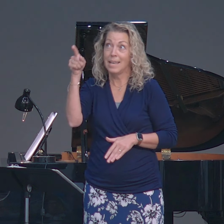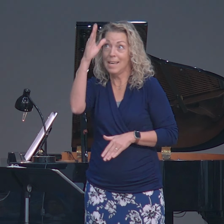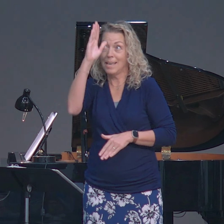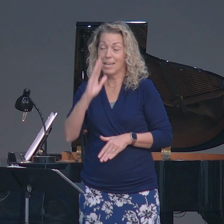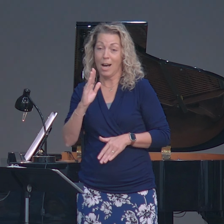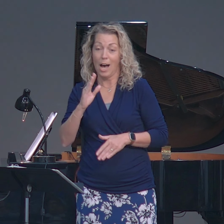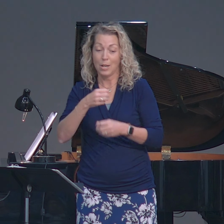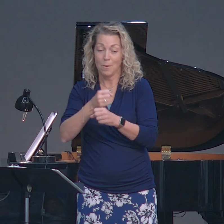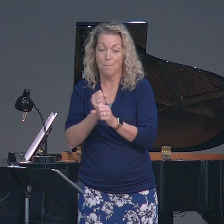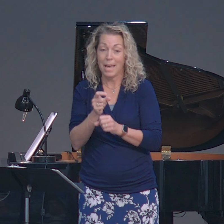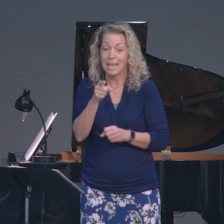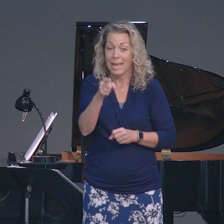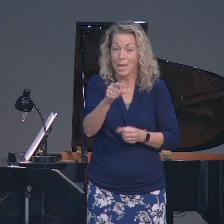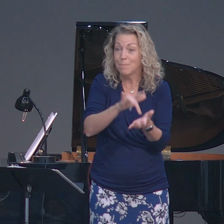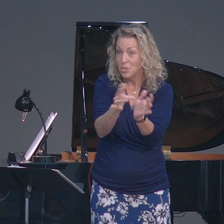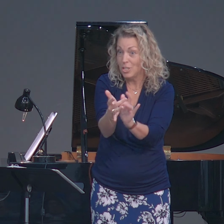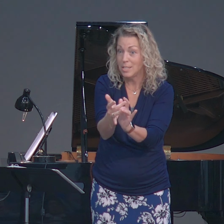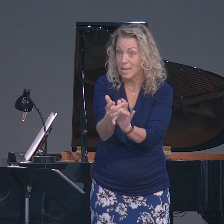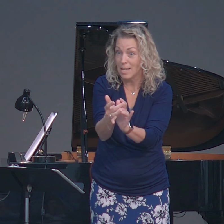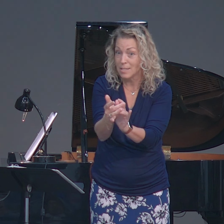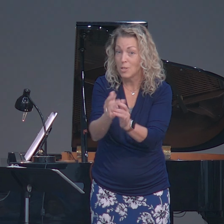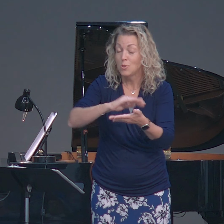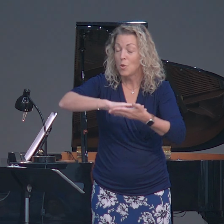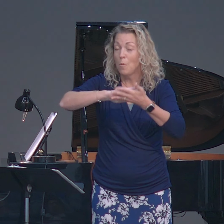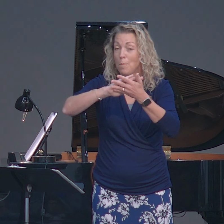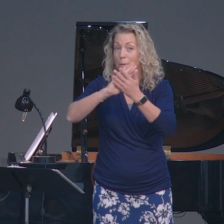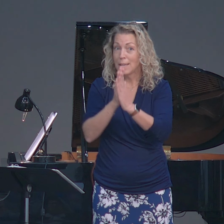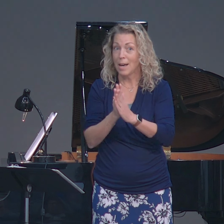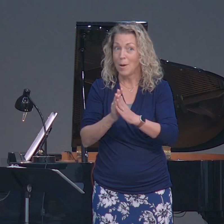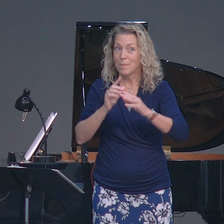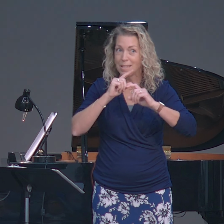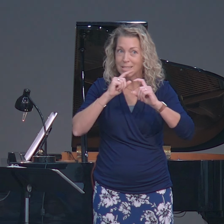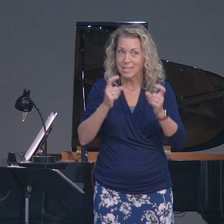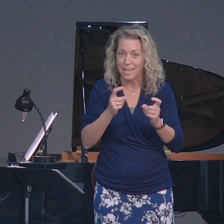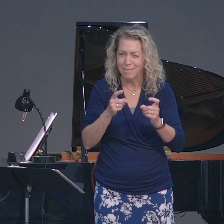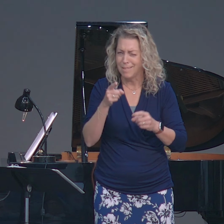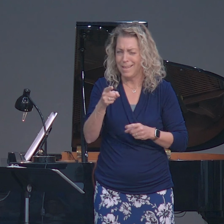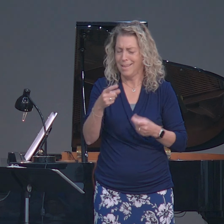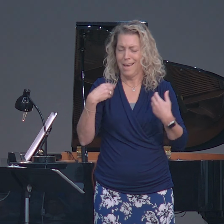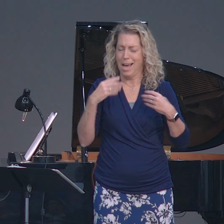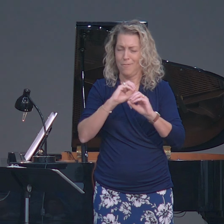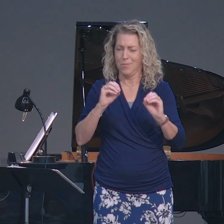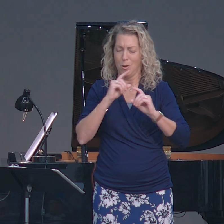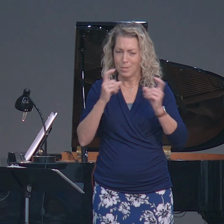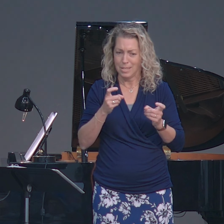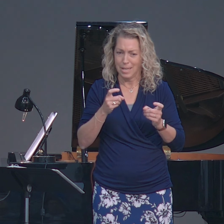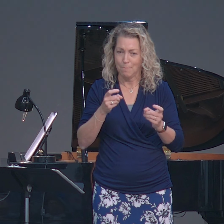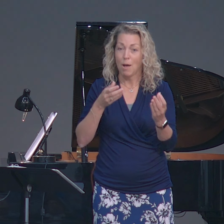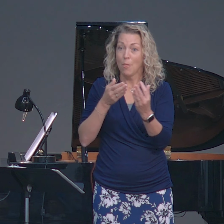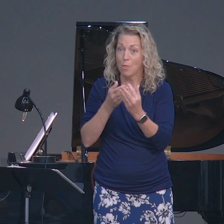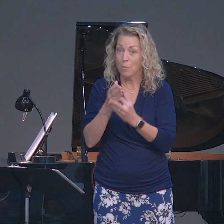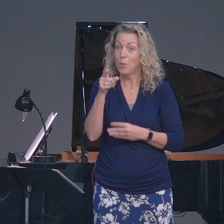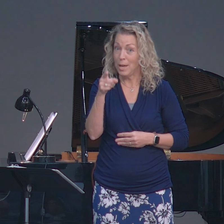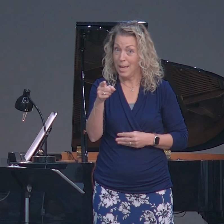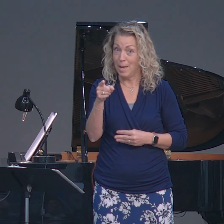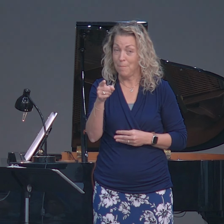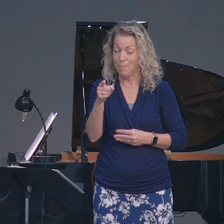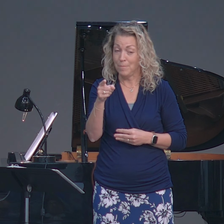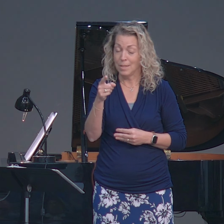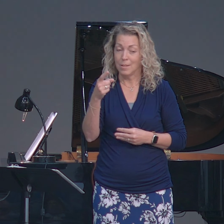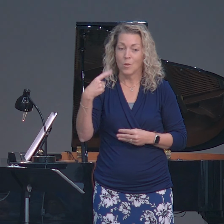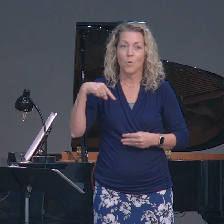him, Jesus, to be sin who knew no sin, so that in him we might